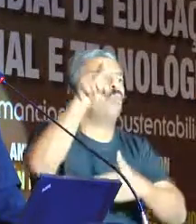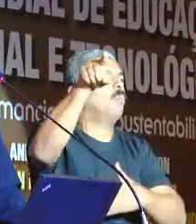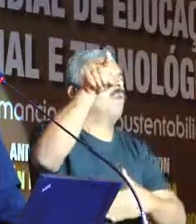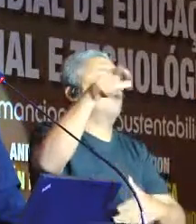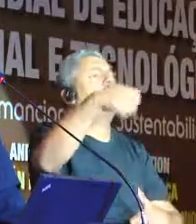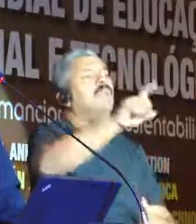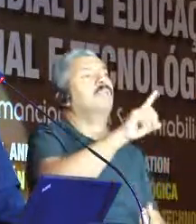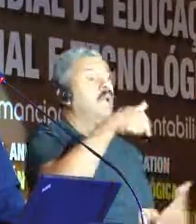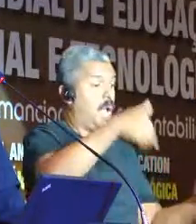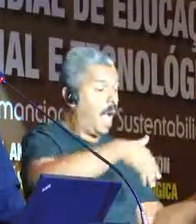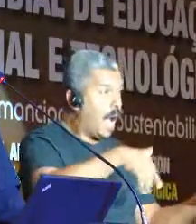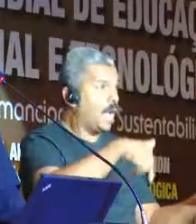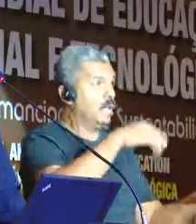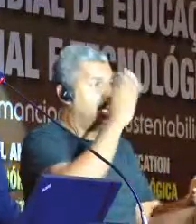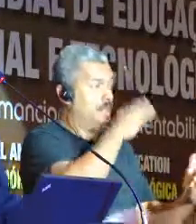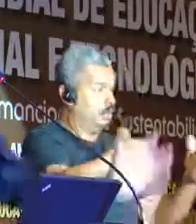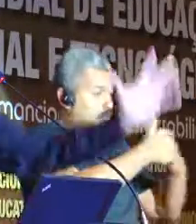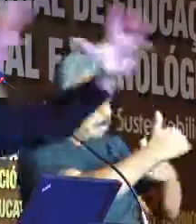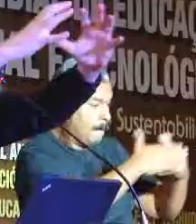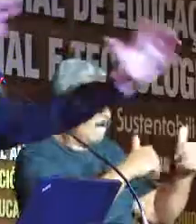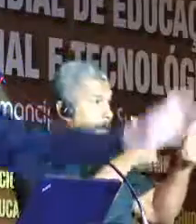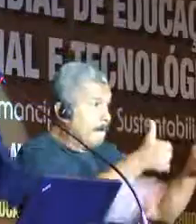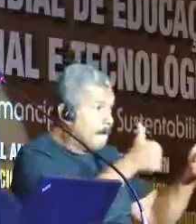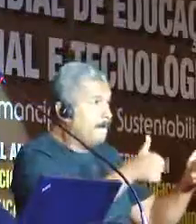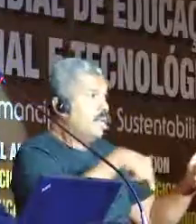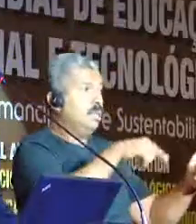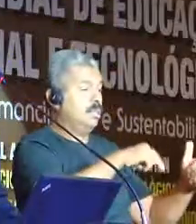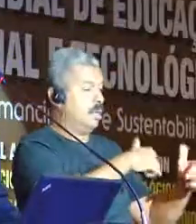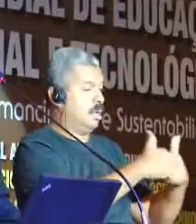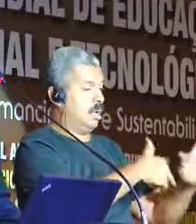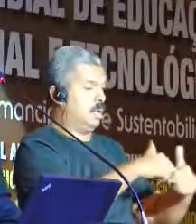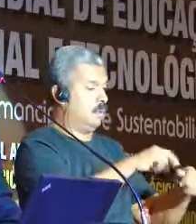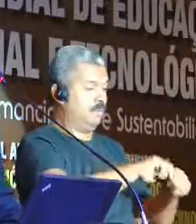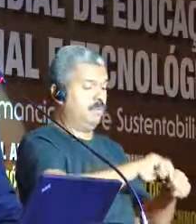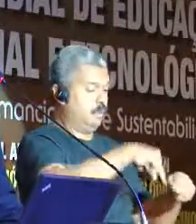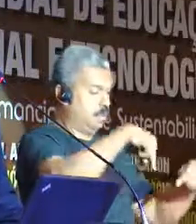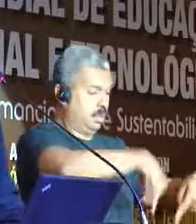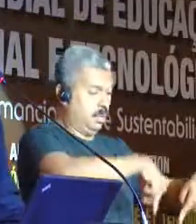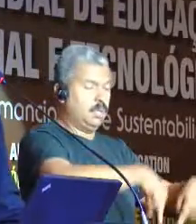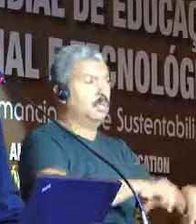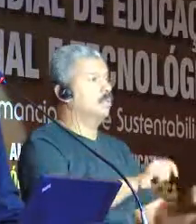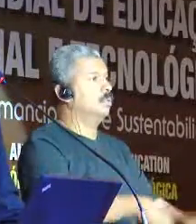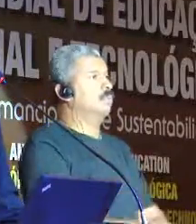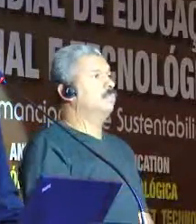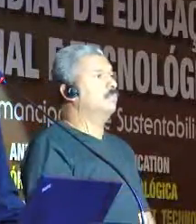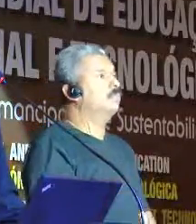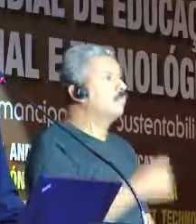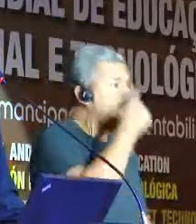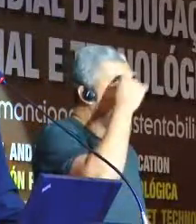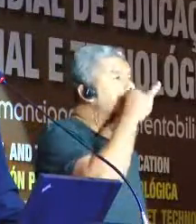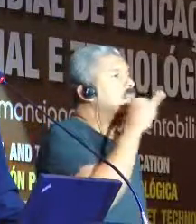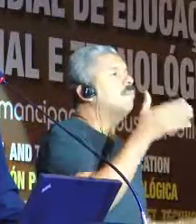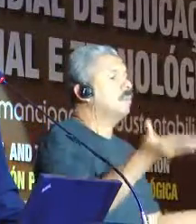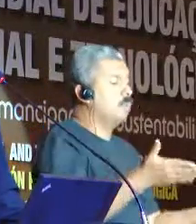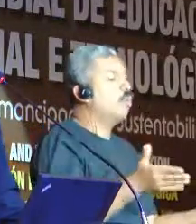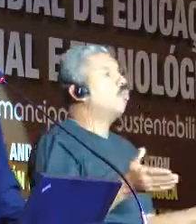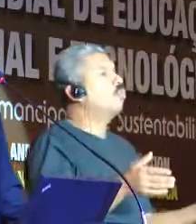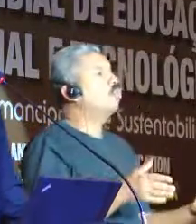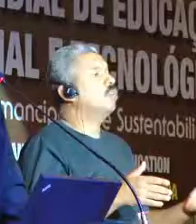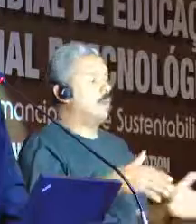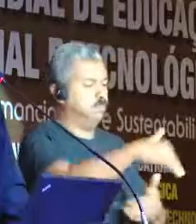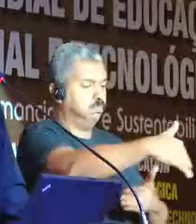students this equipment and bring them together to develop new products and new